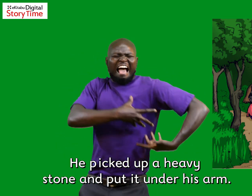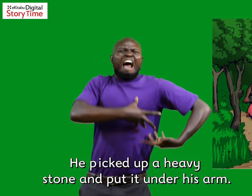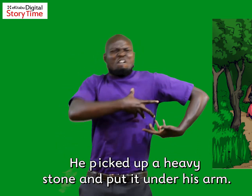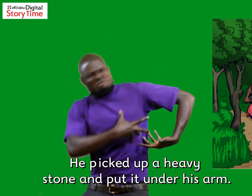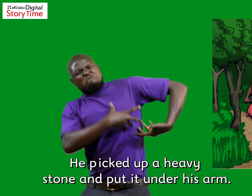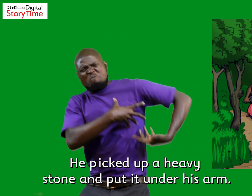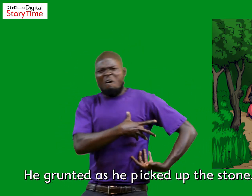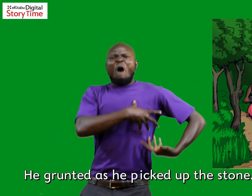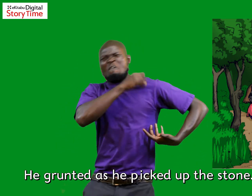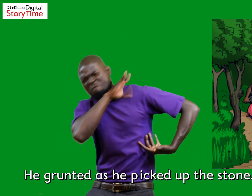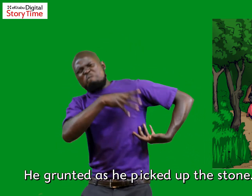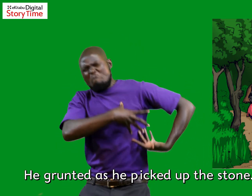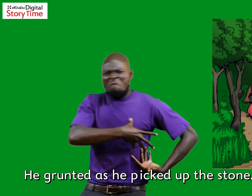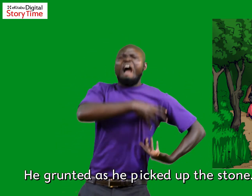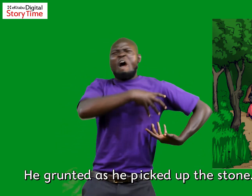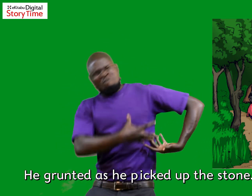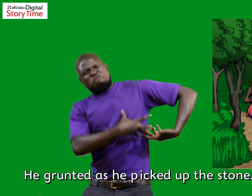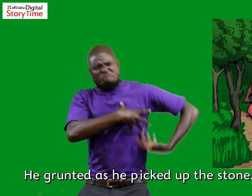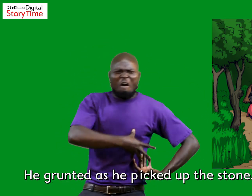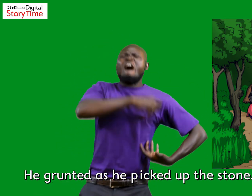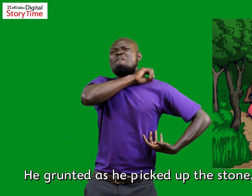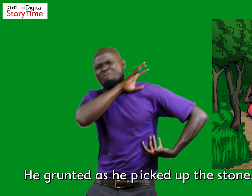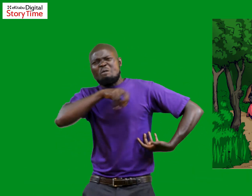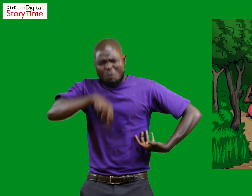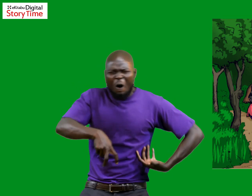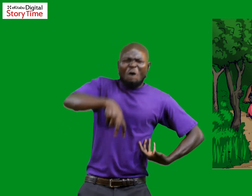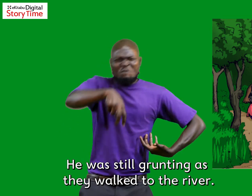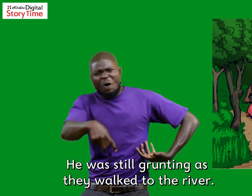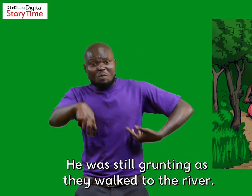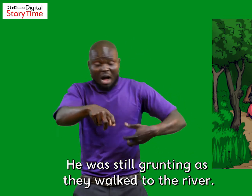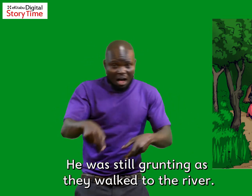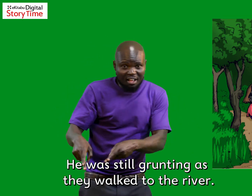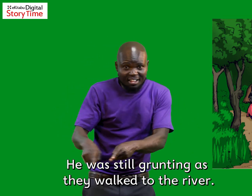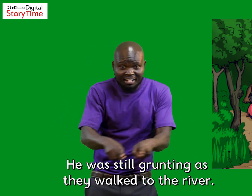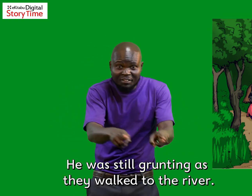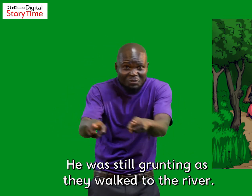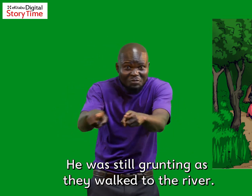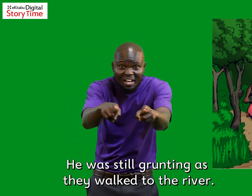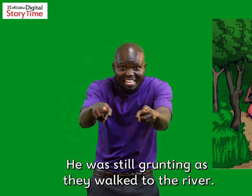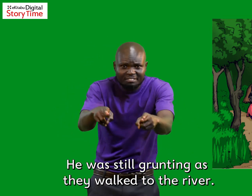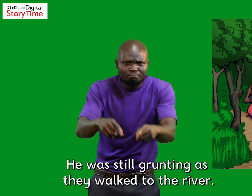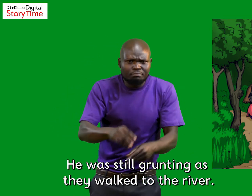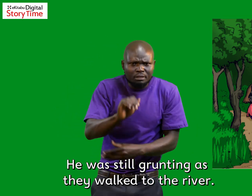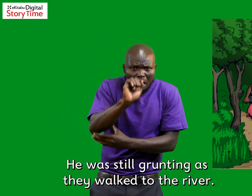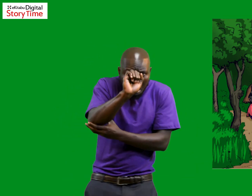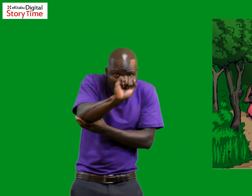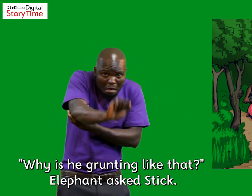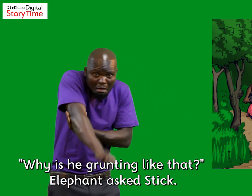arm. He grunted as he picked up the stone. He was still grunting as they walked to the river.